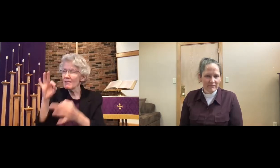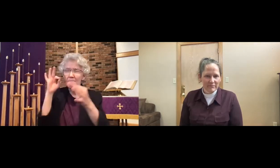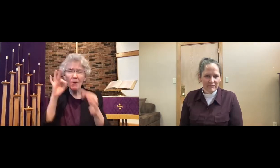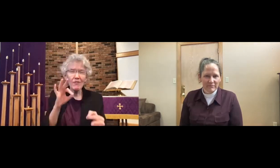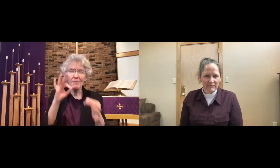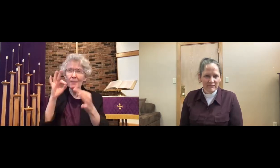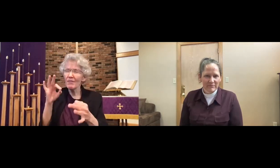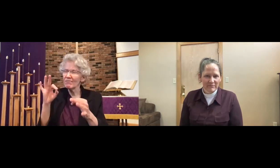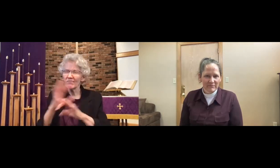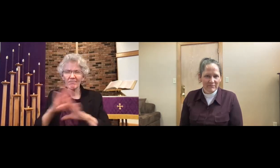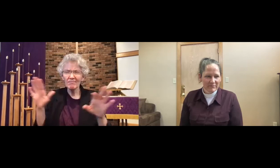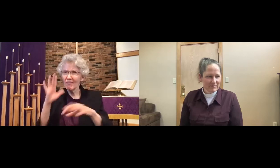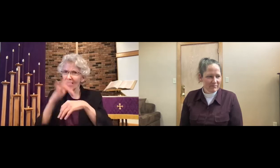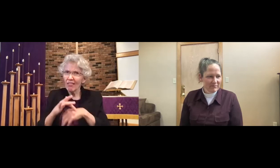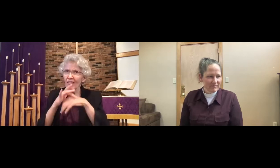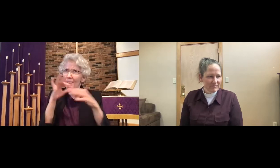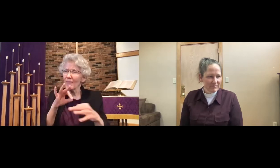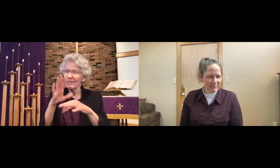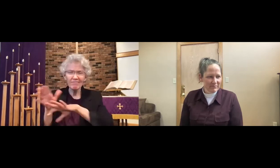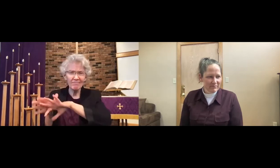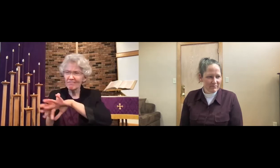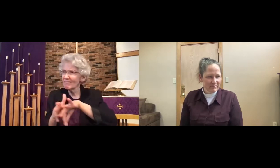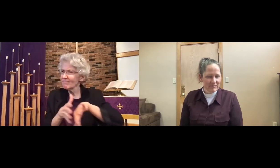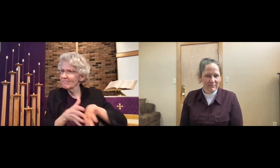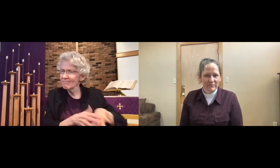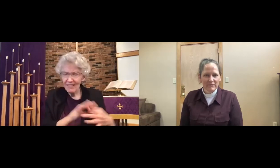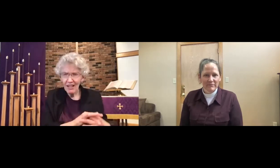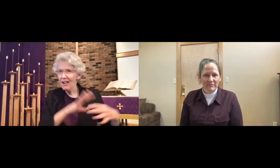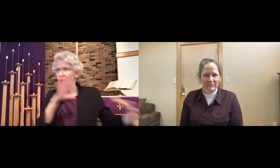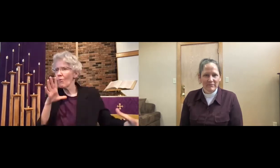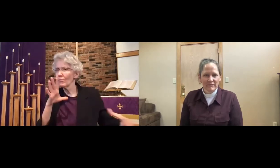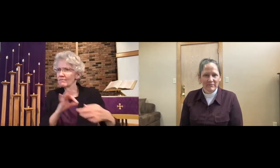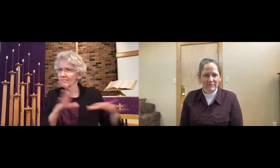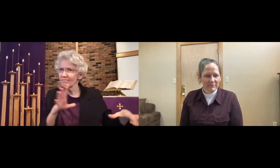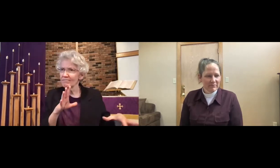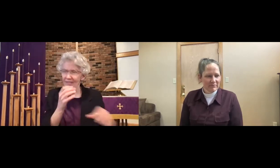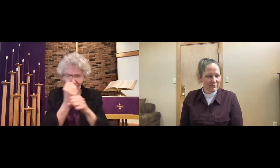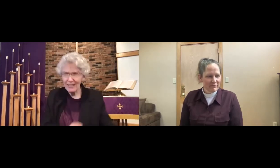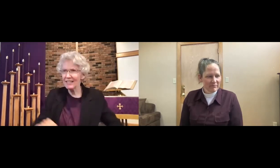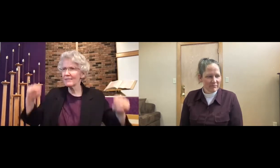Our focus today is breaking the chains of our expectations of how things will go,